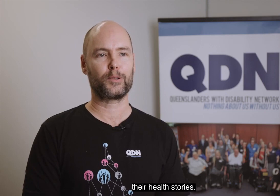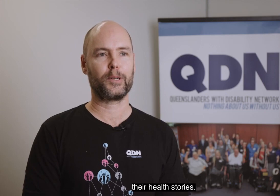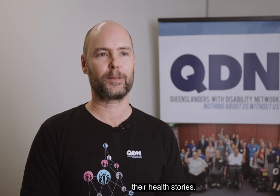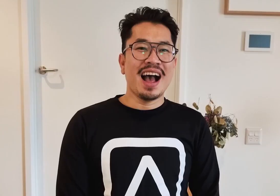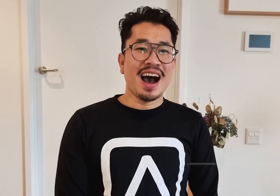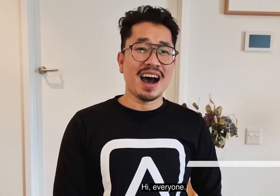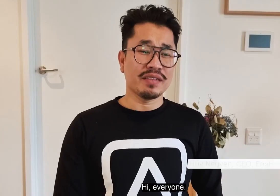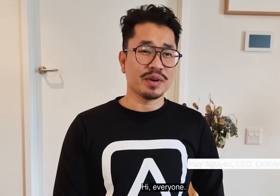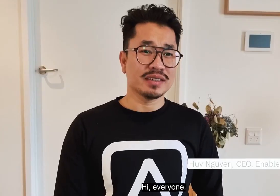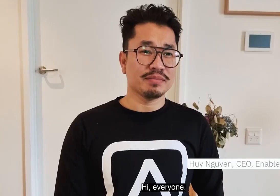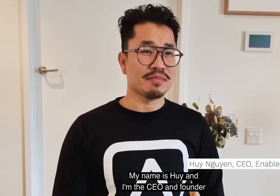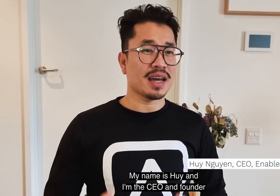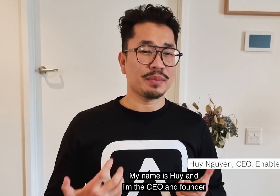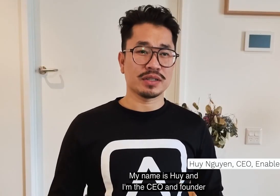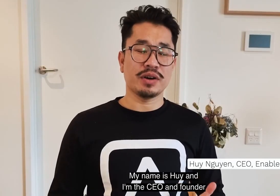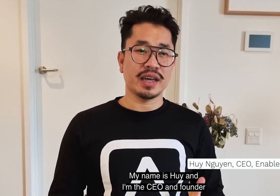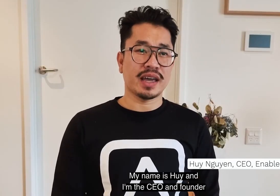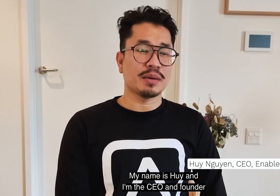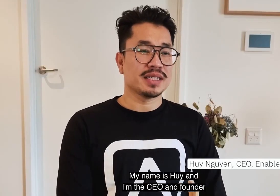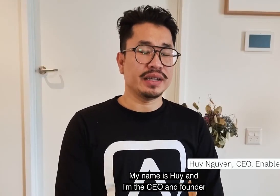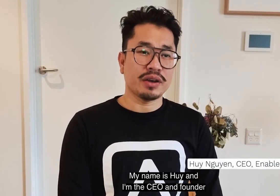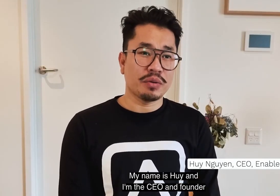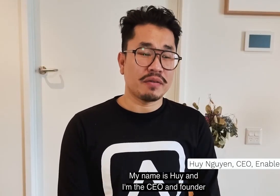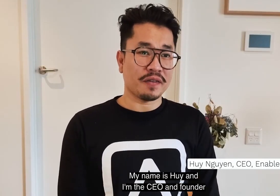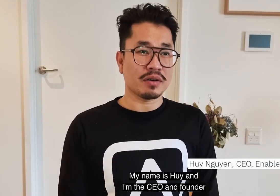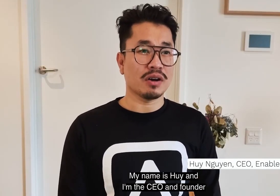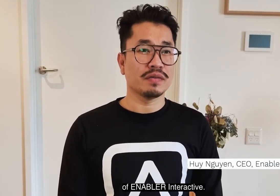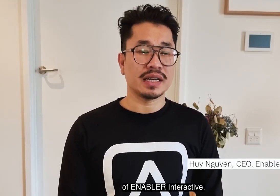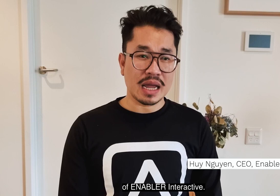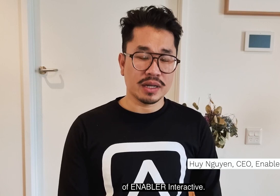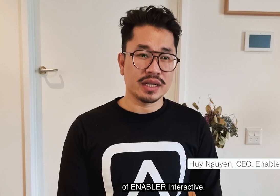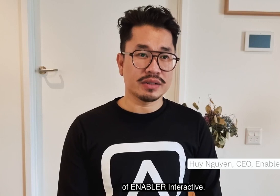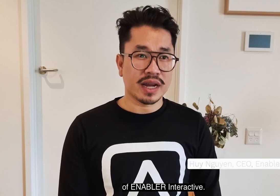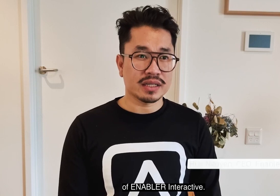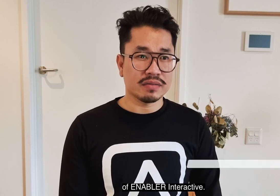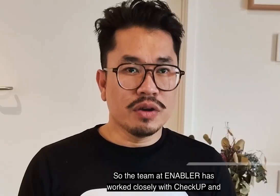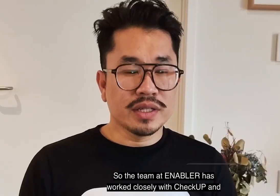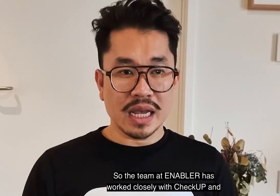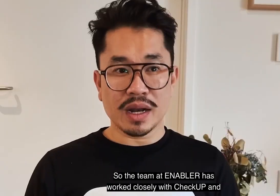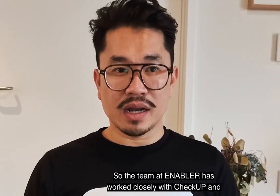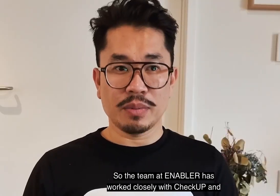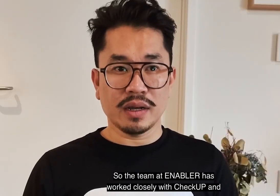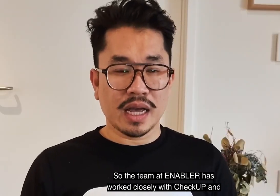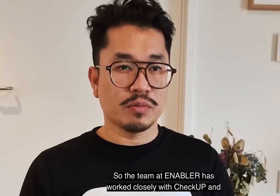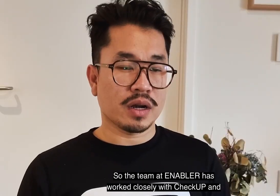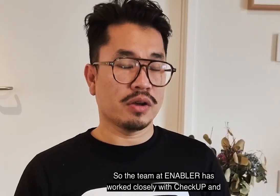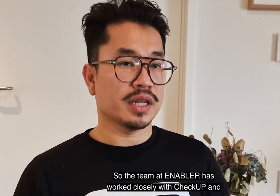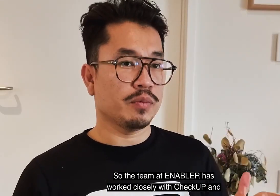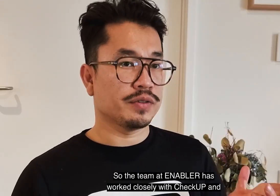stories. Hi everyone, my name is Hoi and I'm the CEO and founder of Enabler Interactive. So the team at Enabler has worked closely with